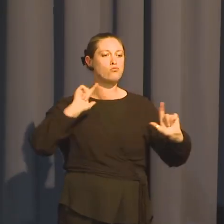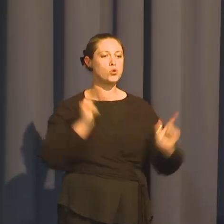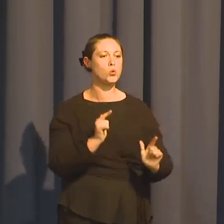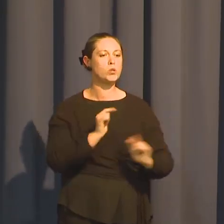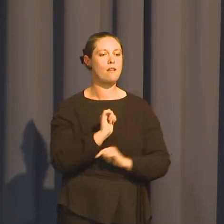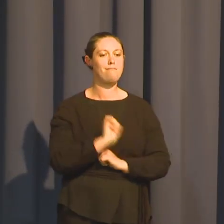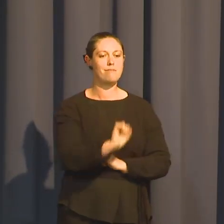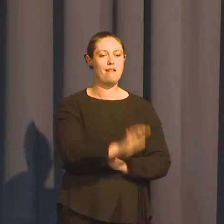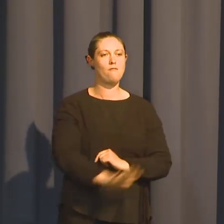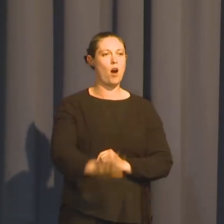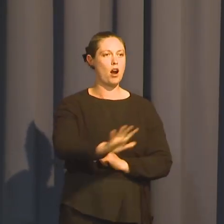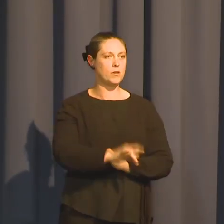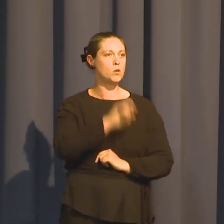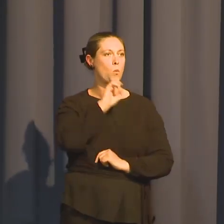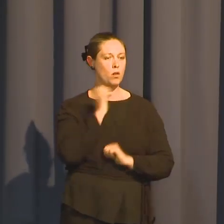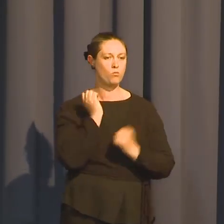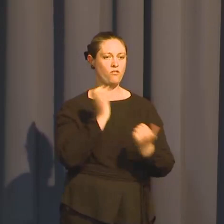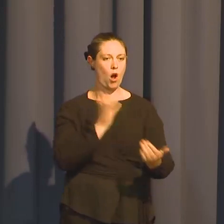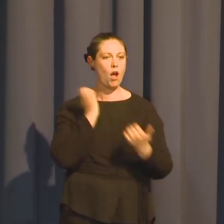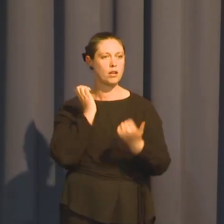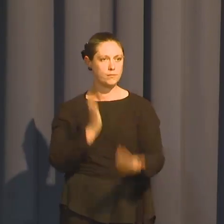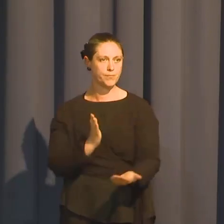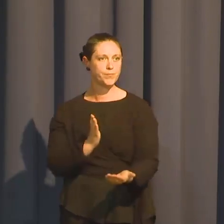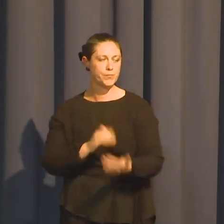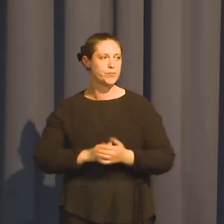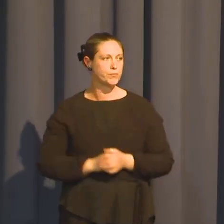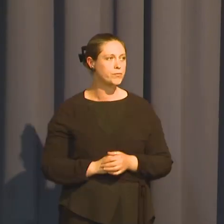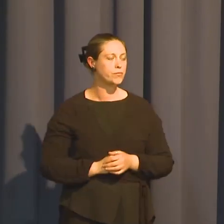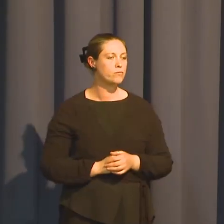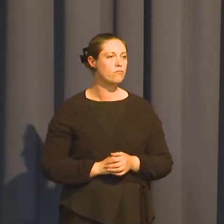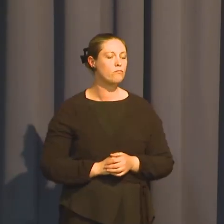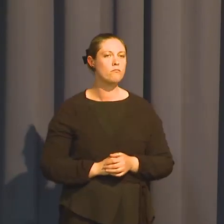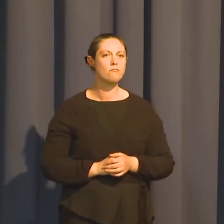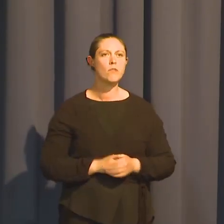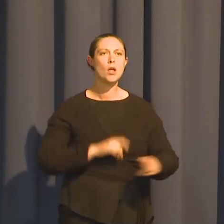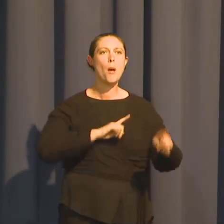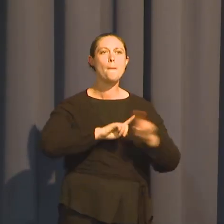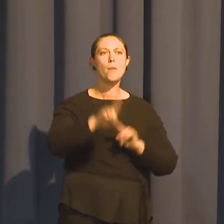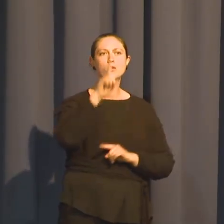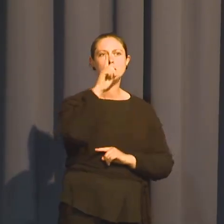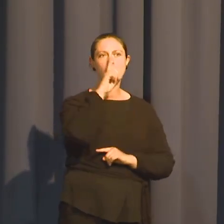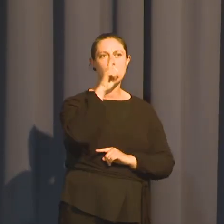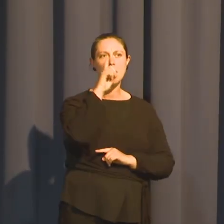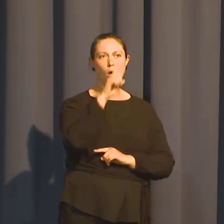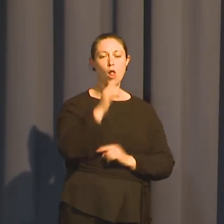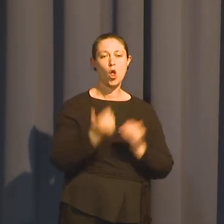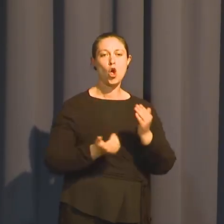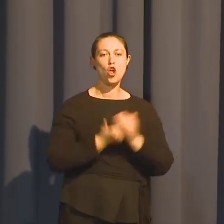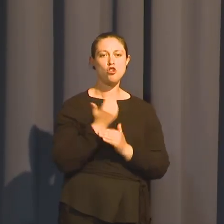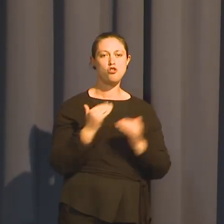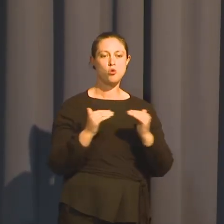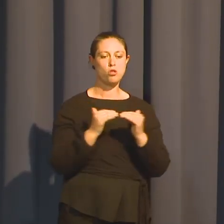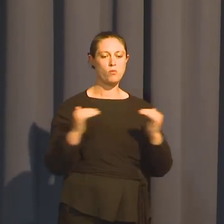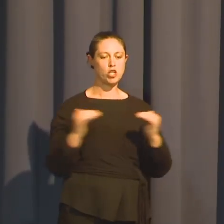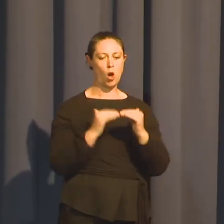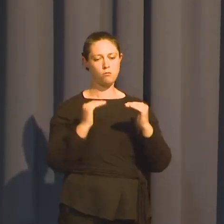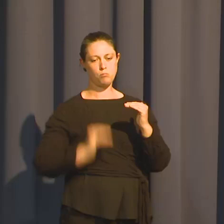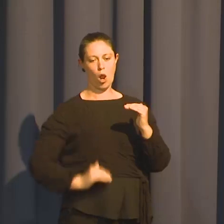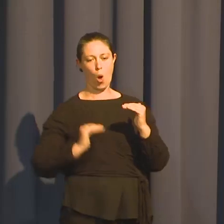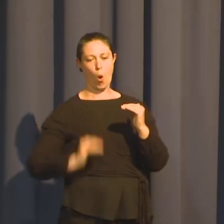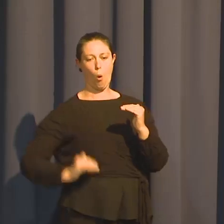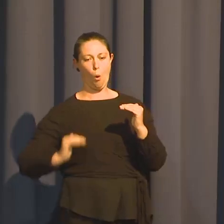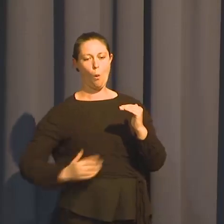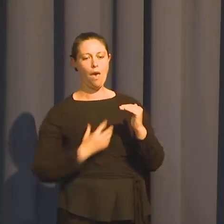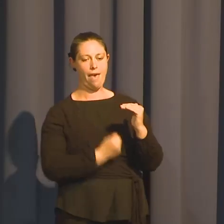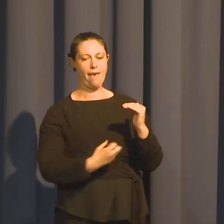their environments. The vast majority of people had levels well below the new threshold.